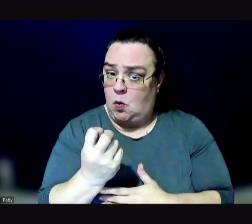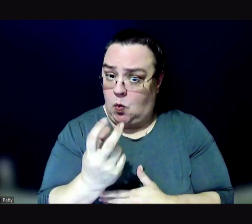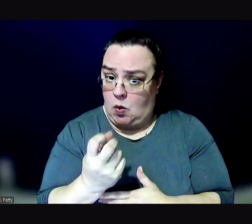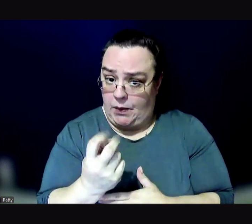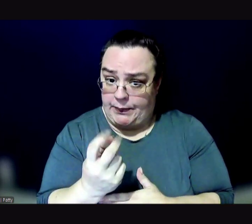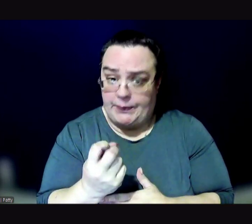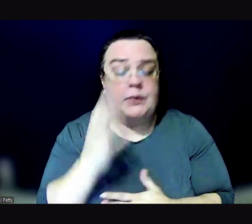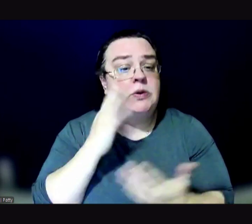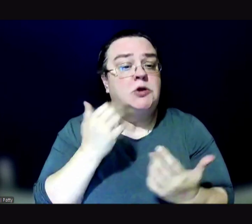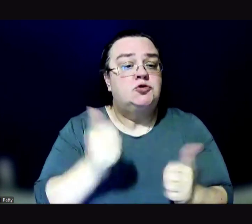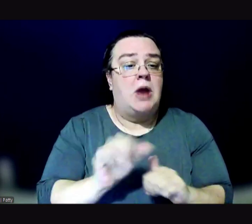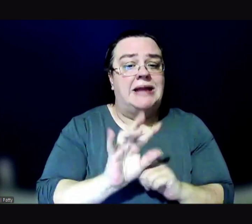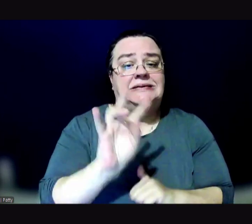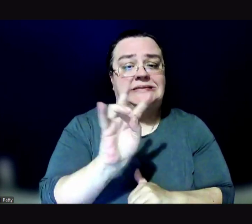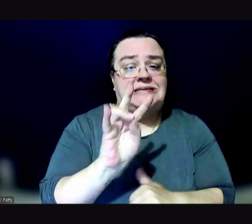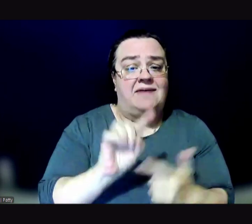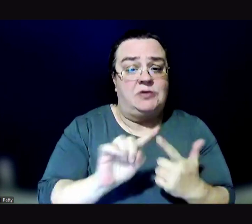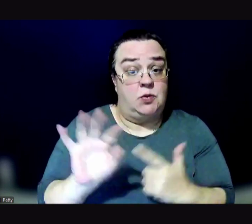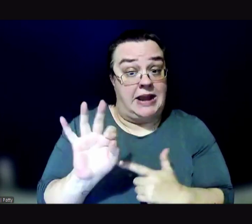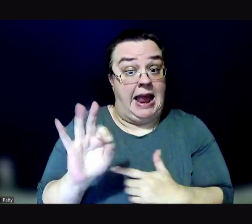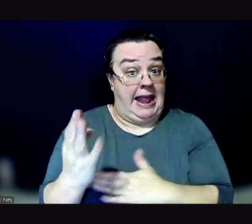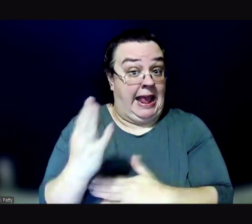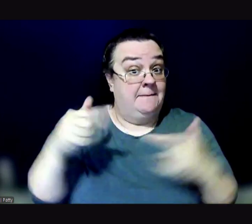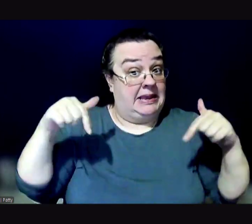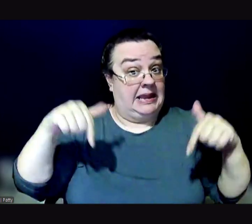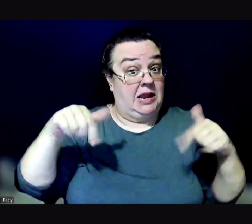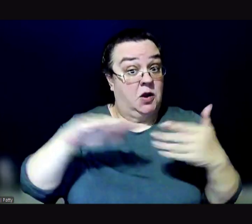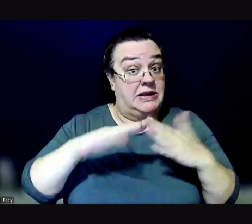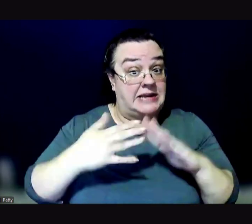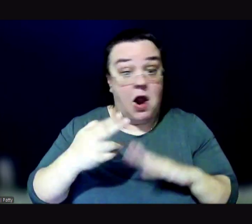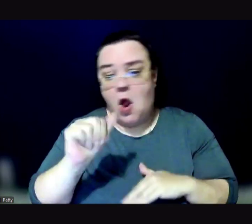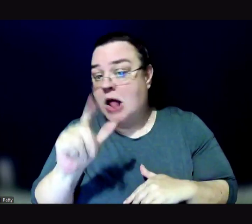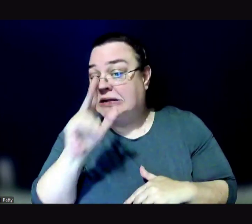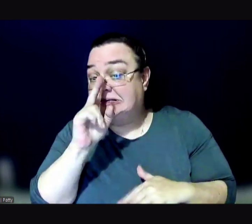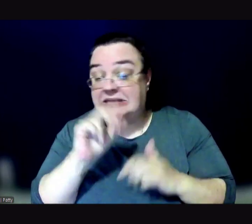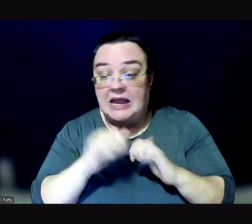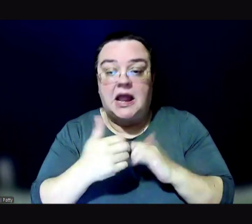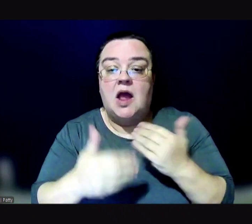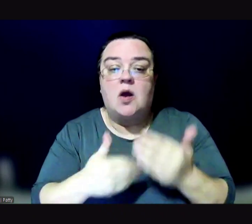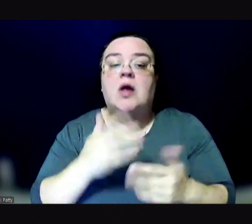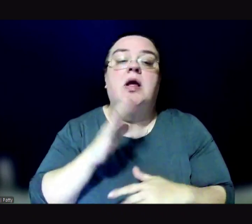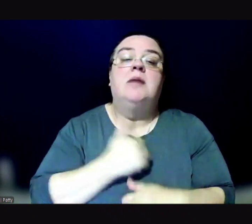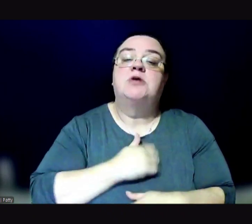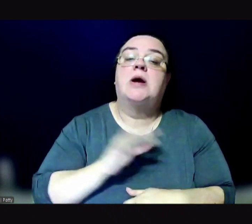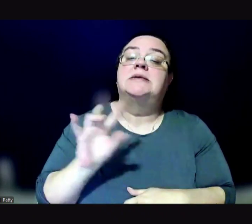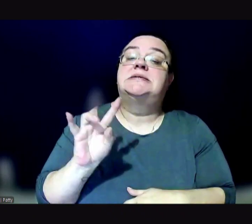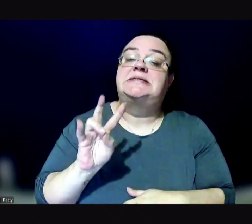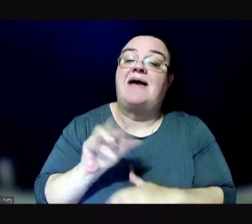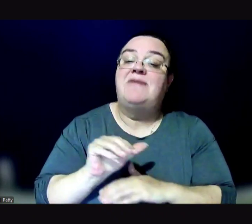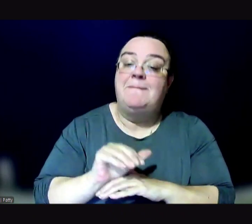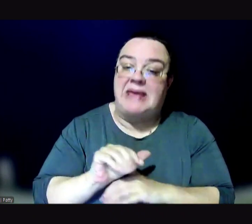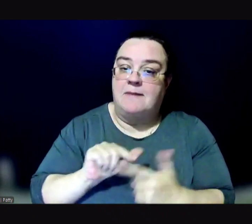7 to 9 a.m. here at Town Hall and see how it goes. 7 p.m. to 9 p.m.